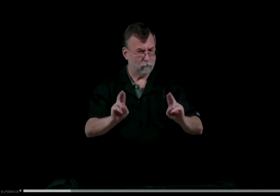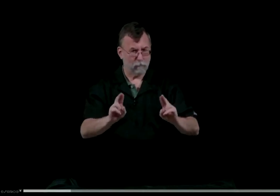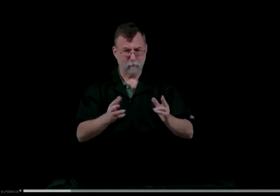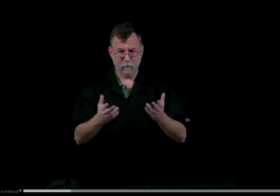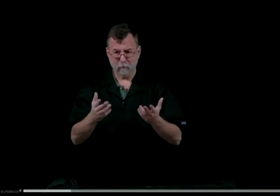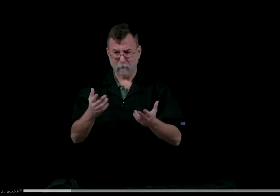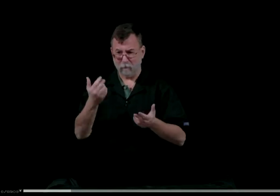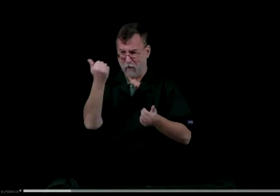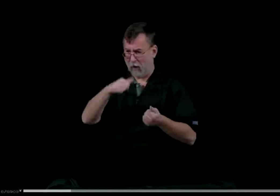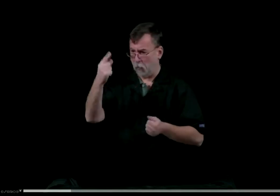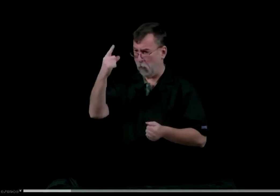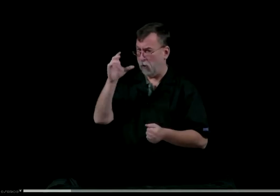Are you ready?